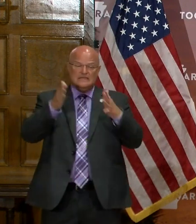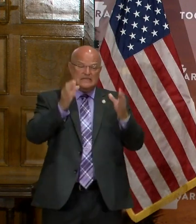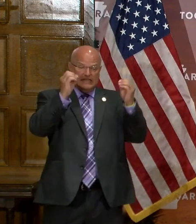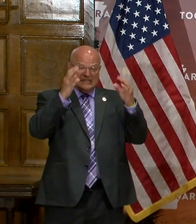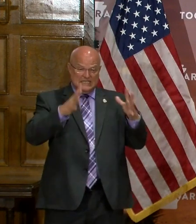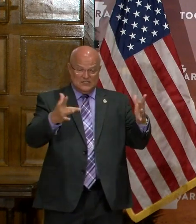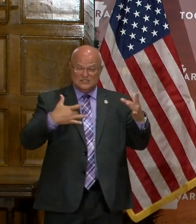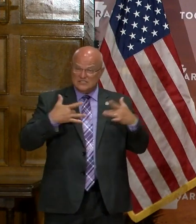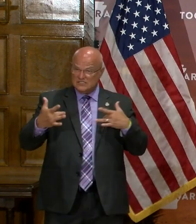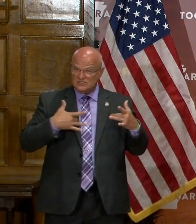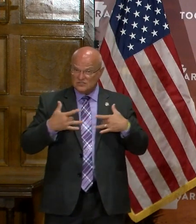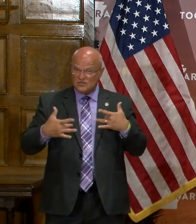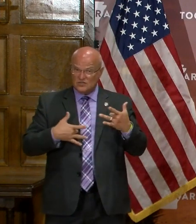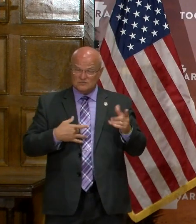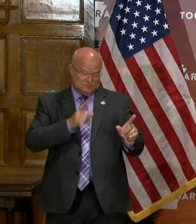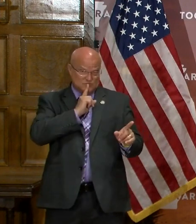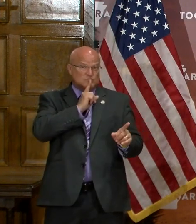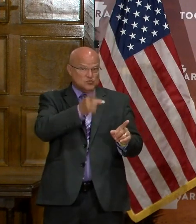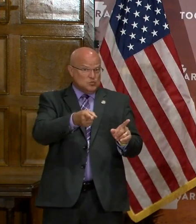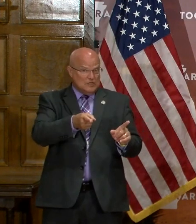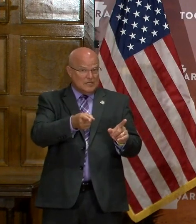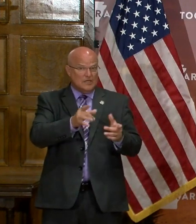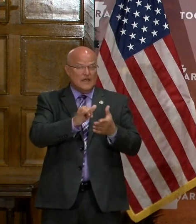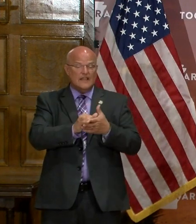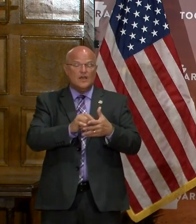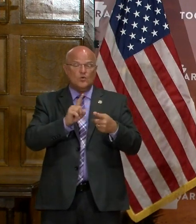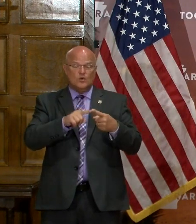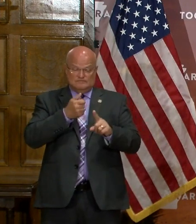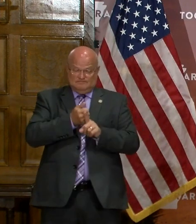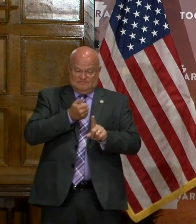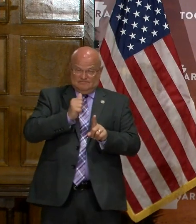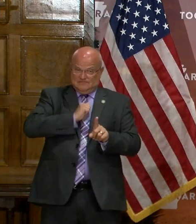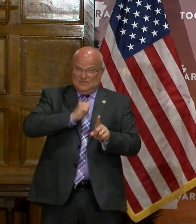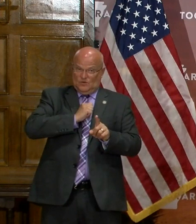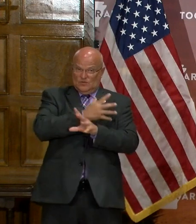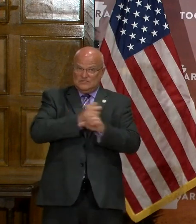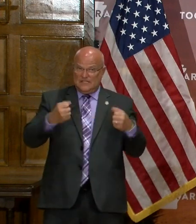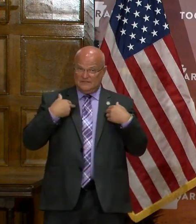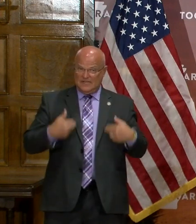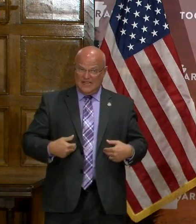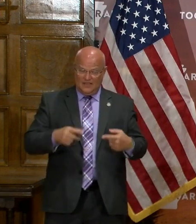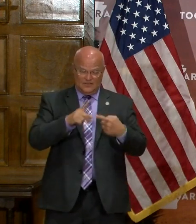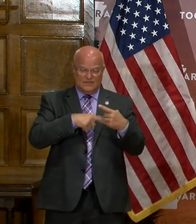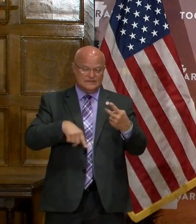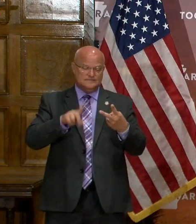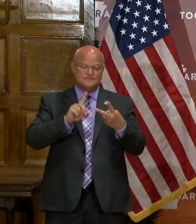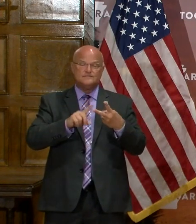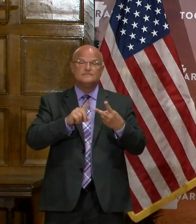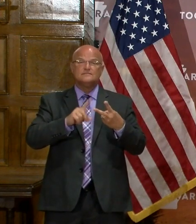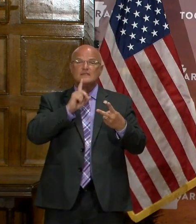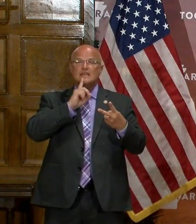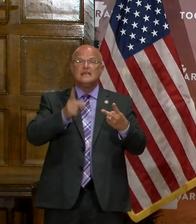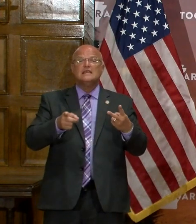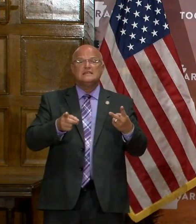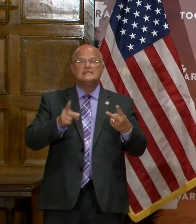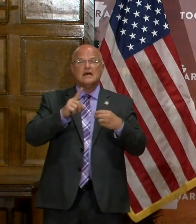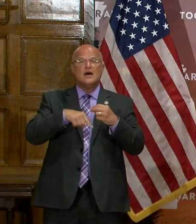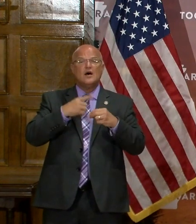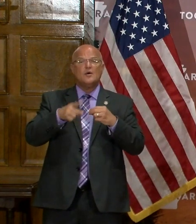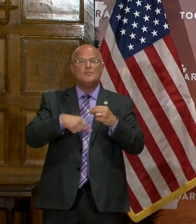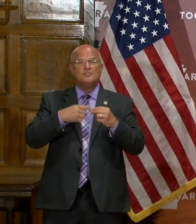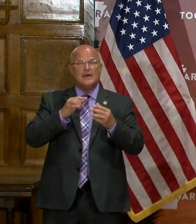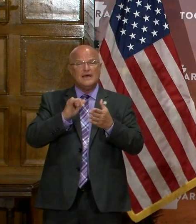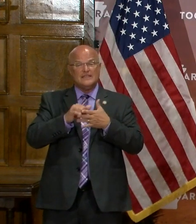concerns, which are very legitimate. That one is their own safety and health. Secondly, it is